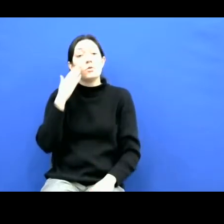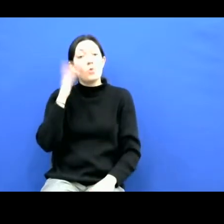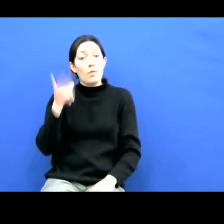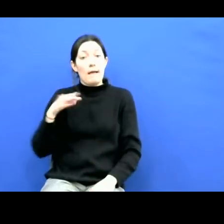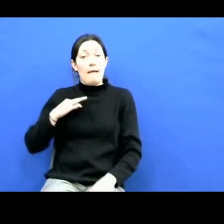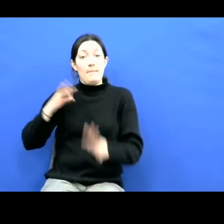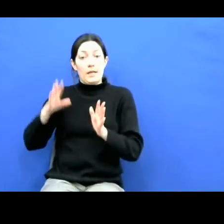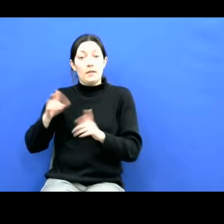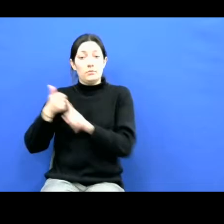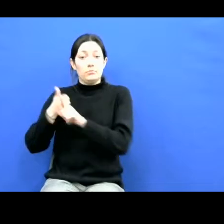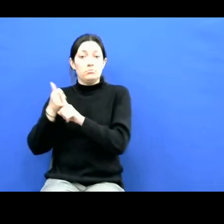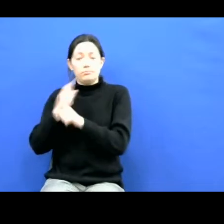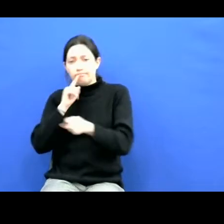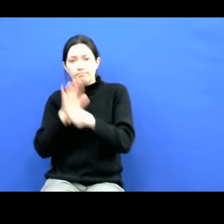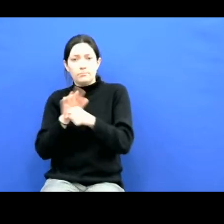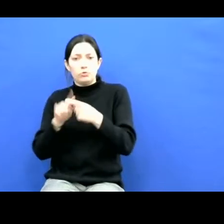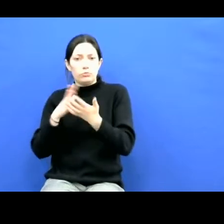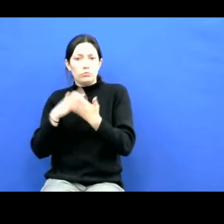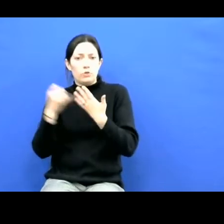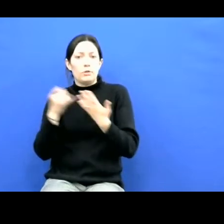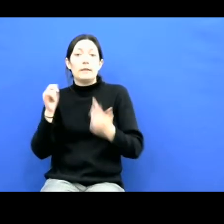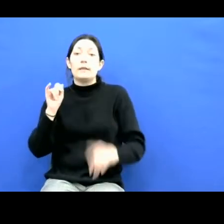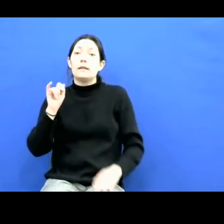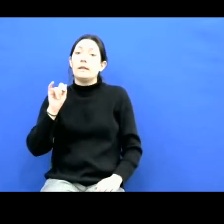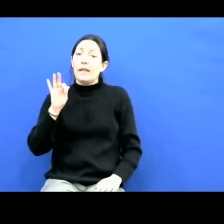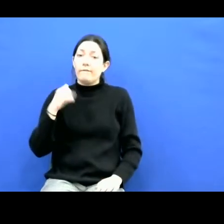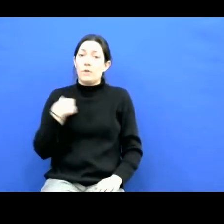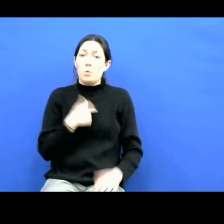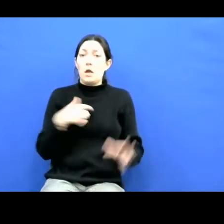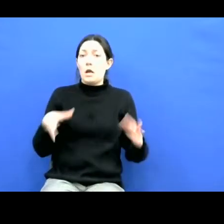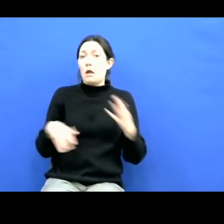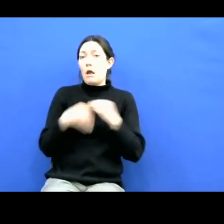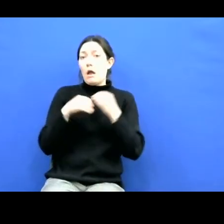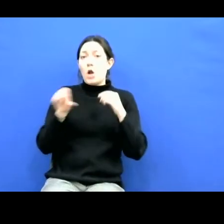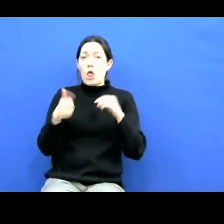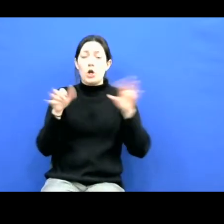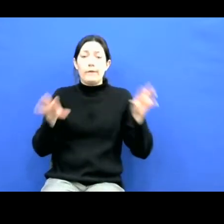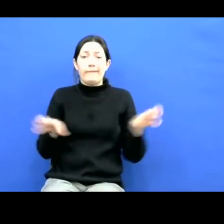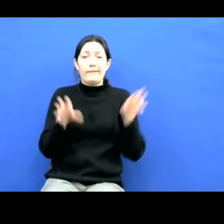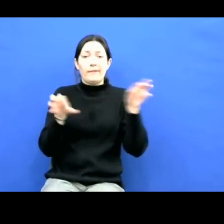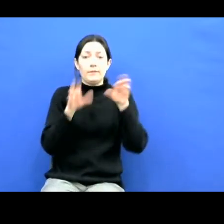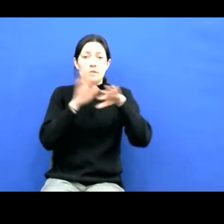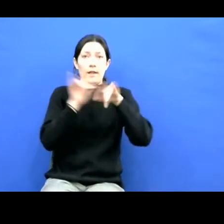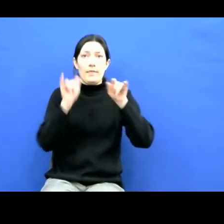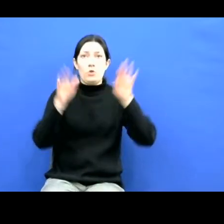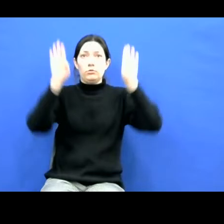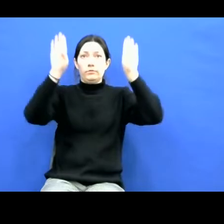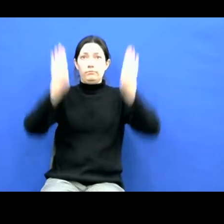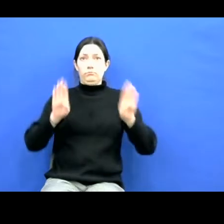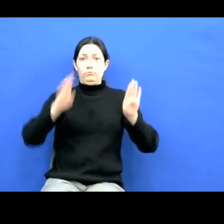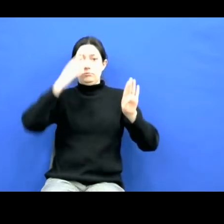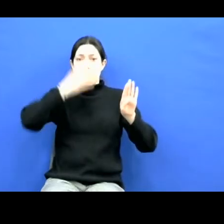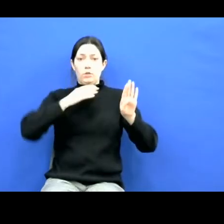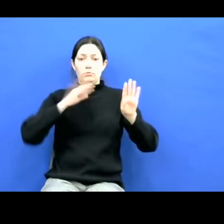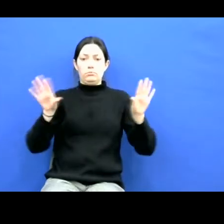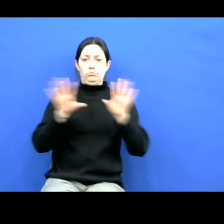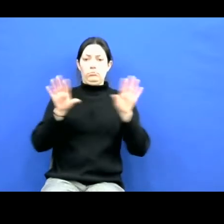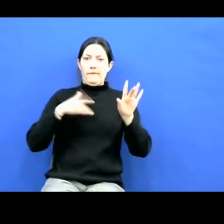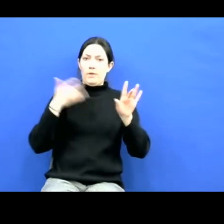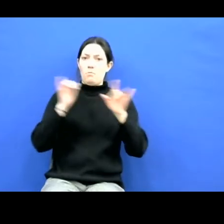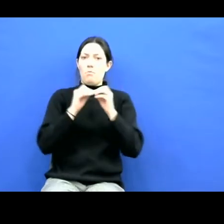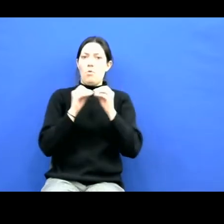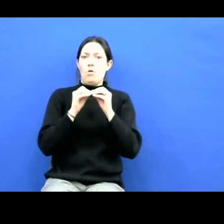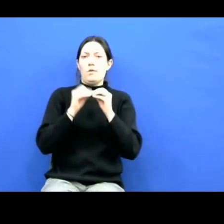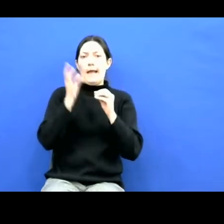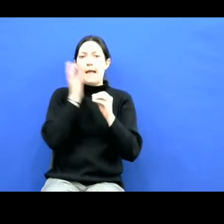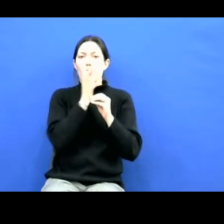to the project, and if we have to look at something at least on those two front facades or put other elements that have an agricultural feel, I think we